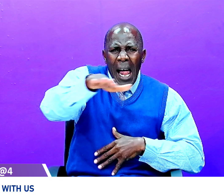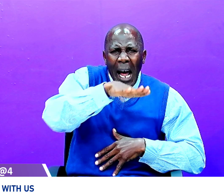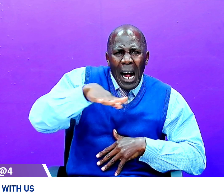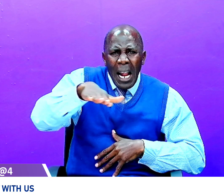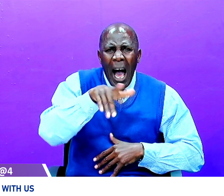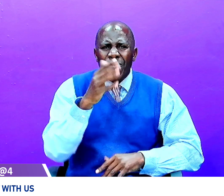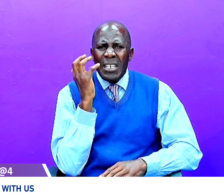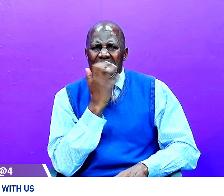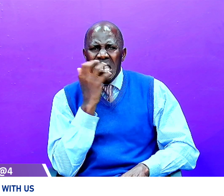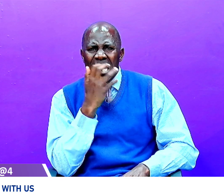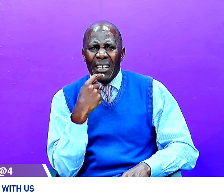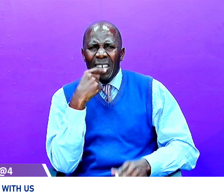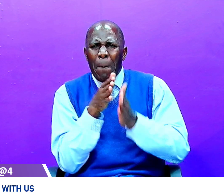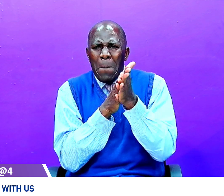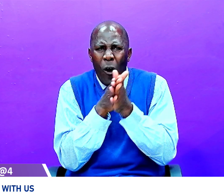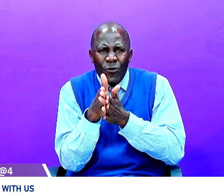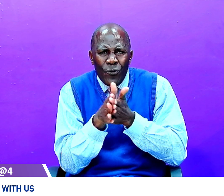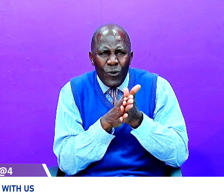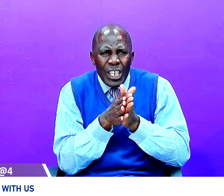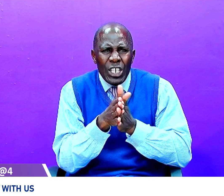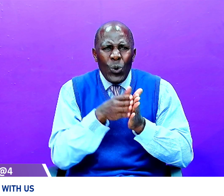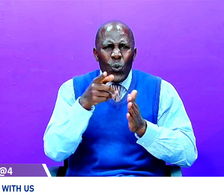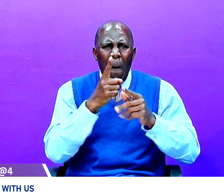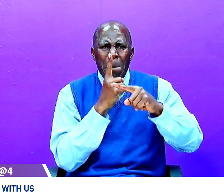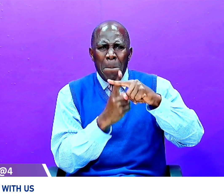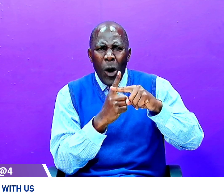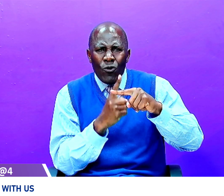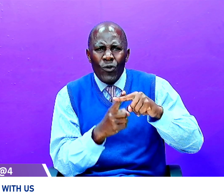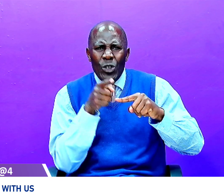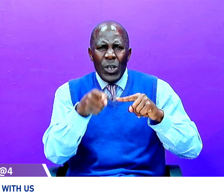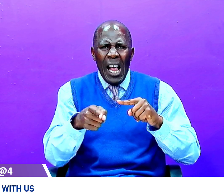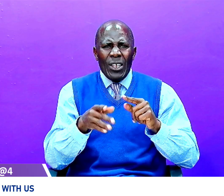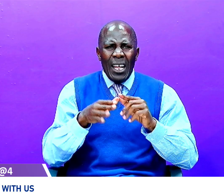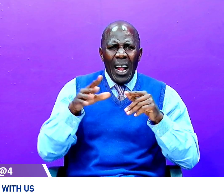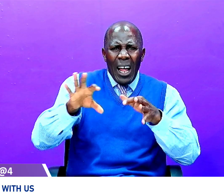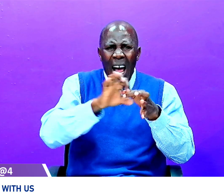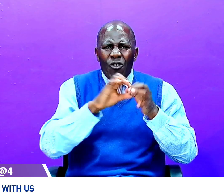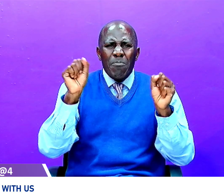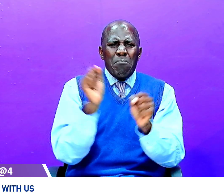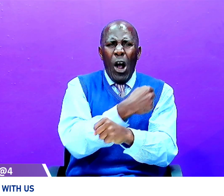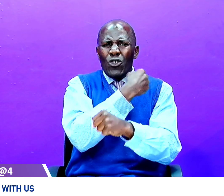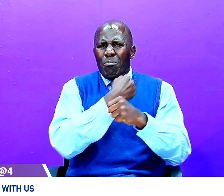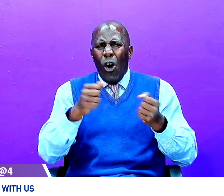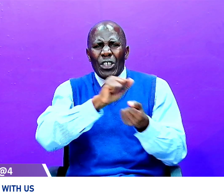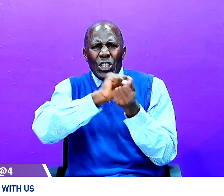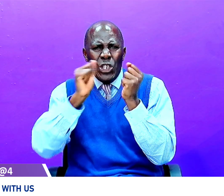Ward, Gachagua insisted that his position remains unchanged and that foreign forces are